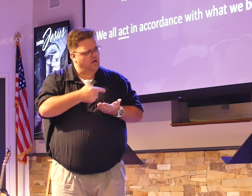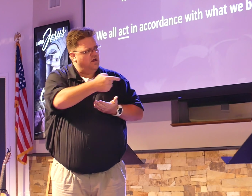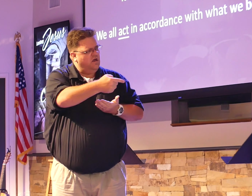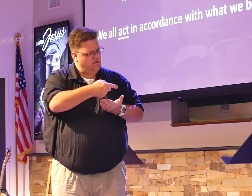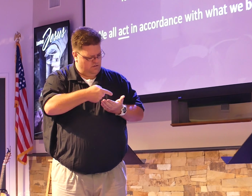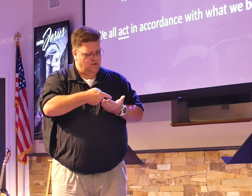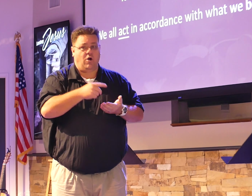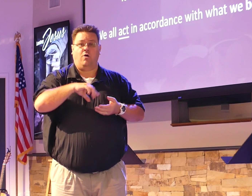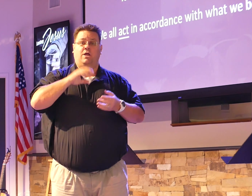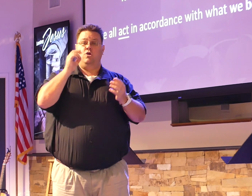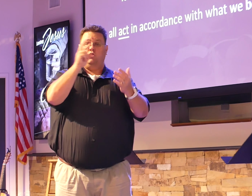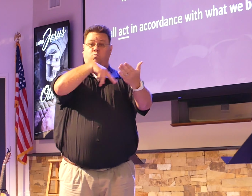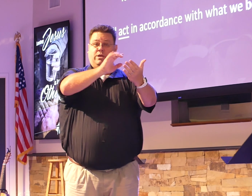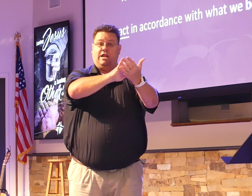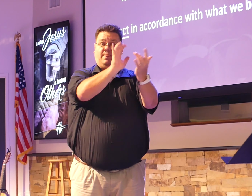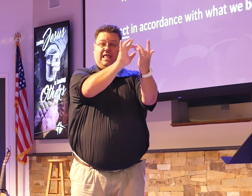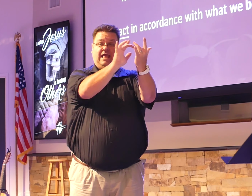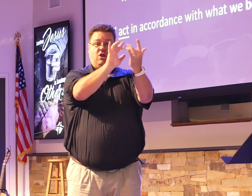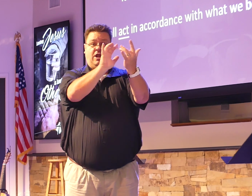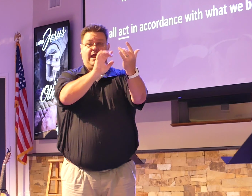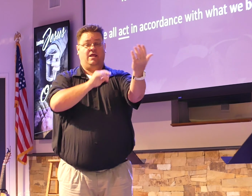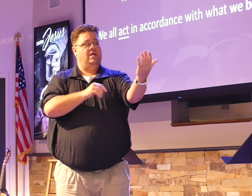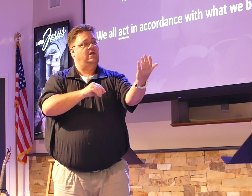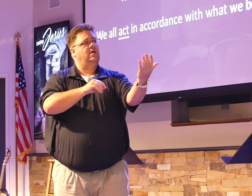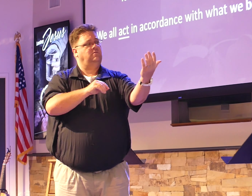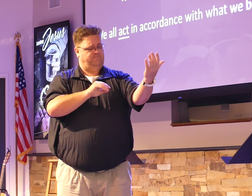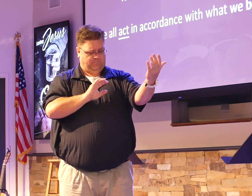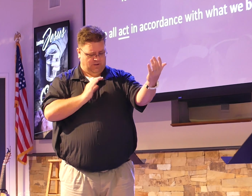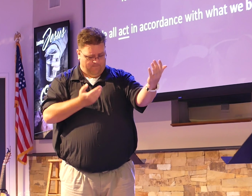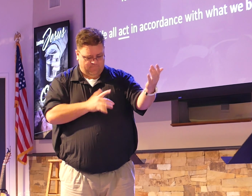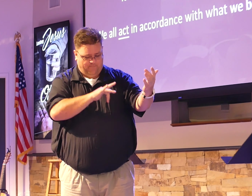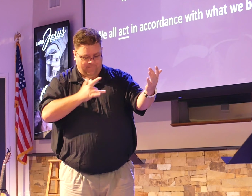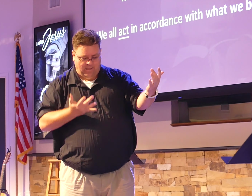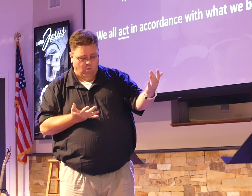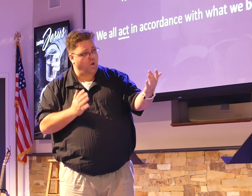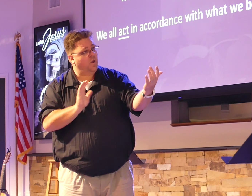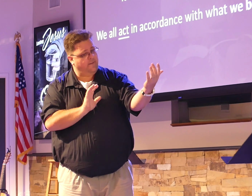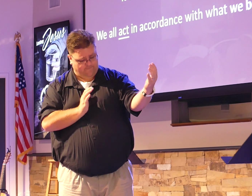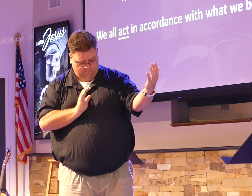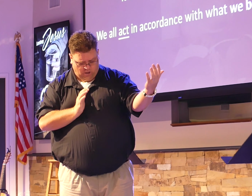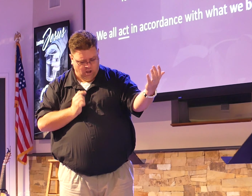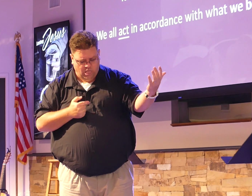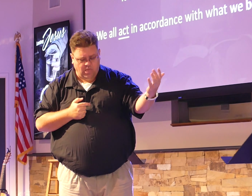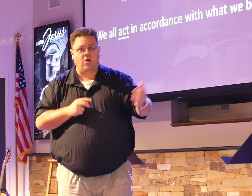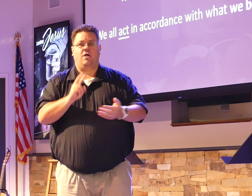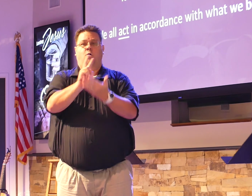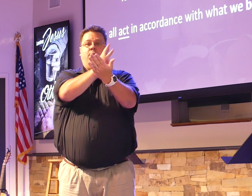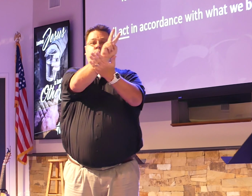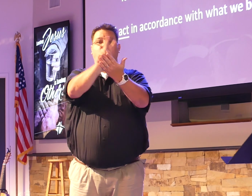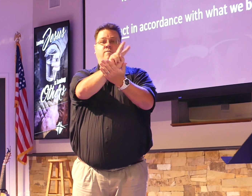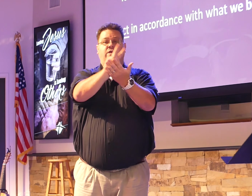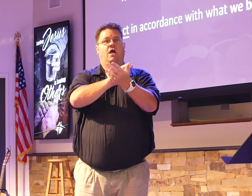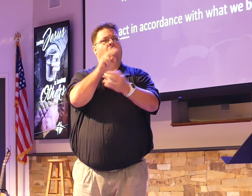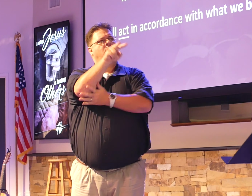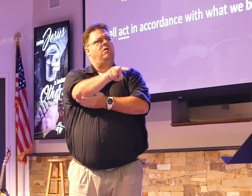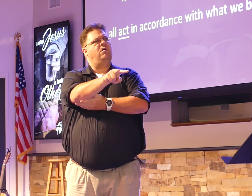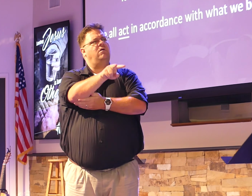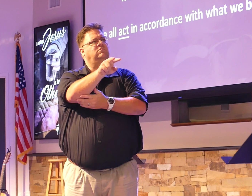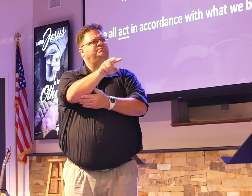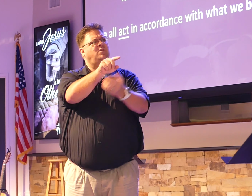you know, whenever you see something on a TV program or see something on a movie, right away you're going to look at it through the lens of God's Word. Why